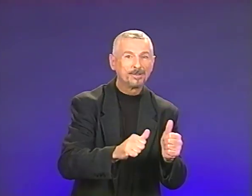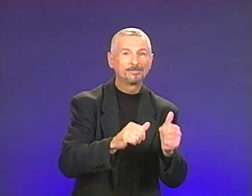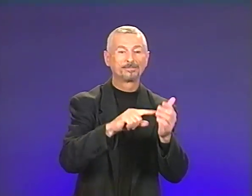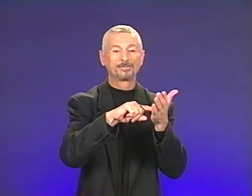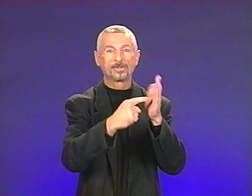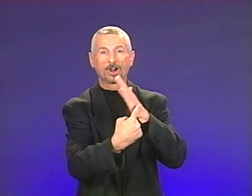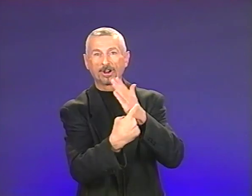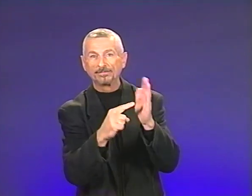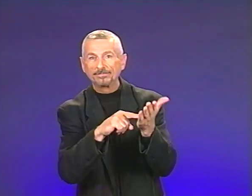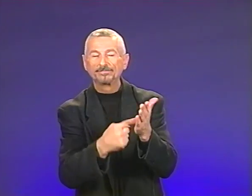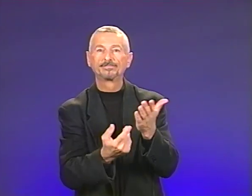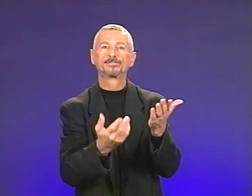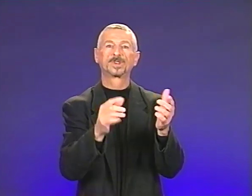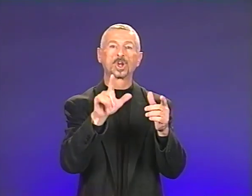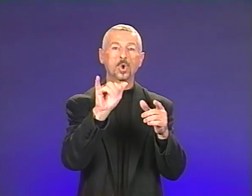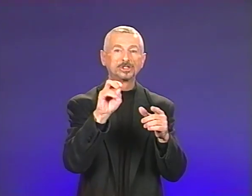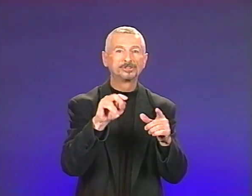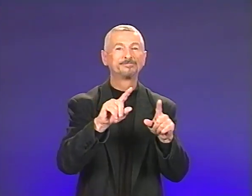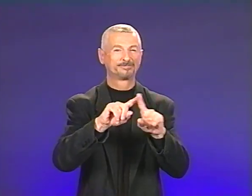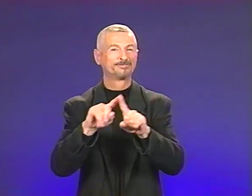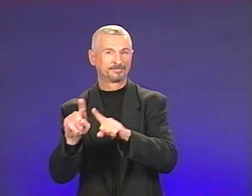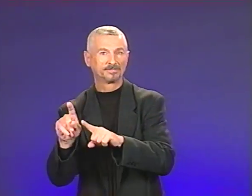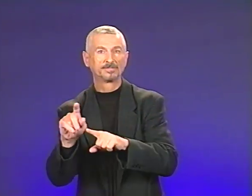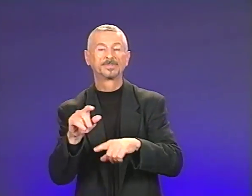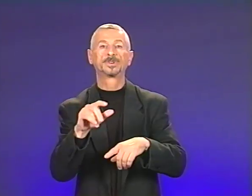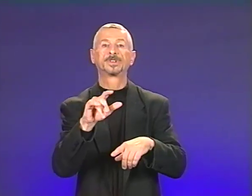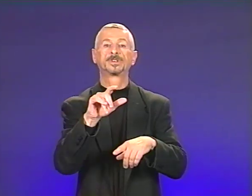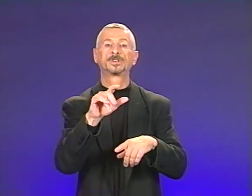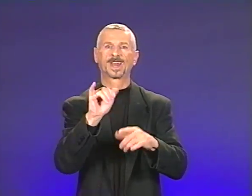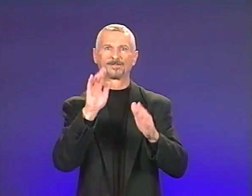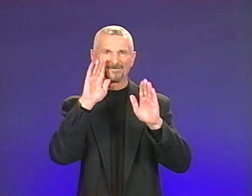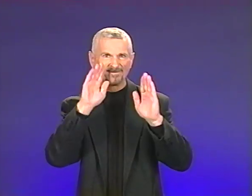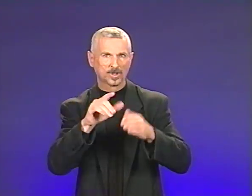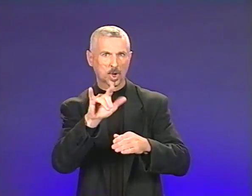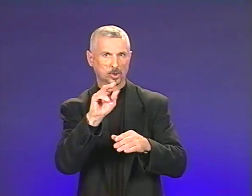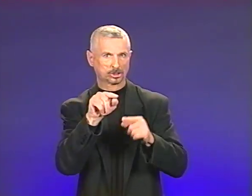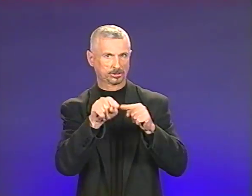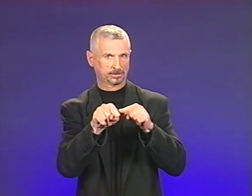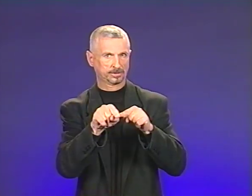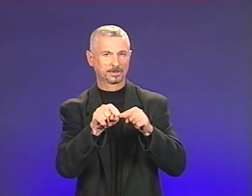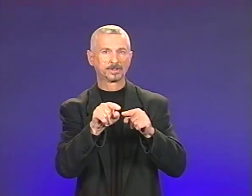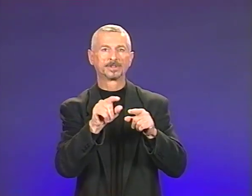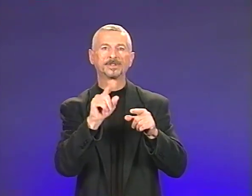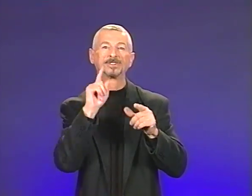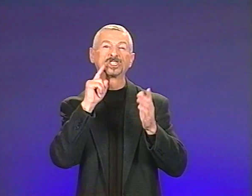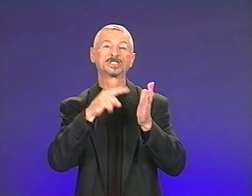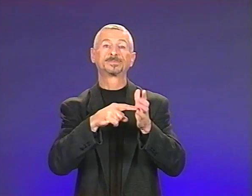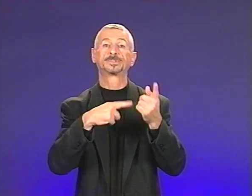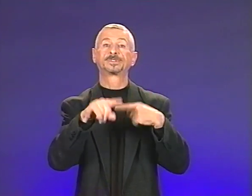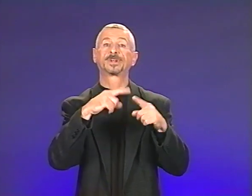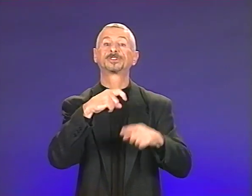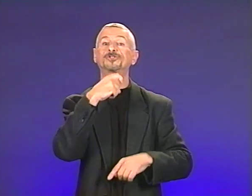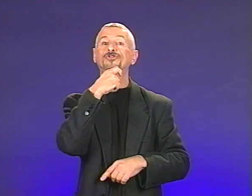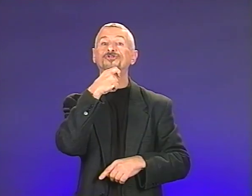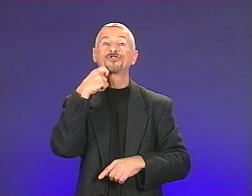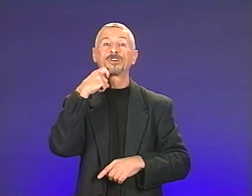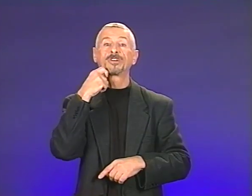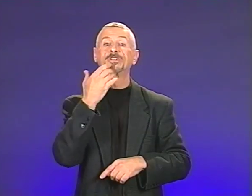articulatory features such as hand shape, orientation, and location. Let's look at location specifically. In the sign